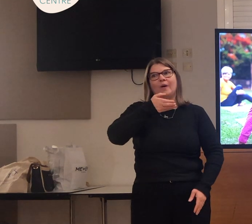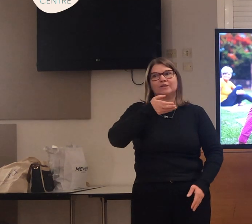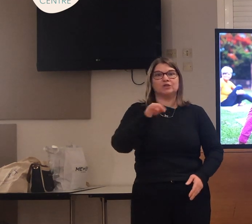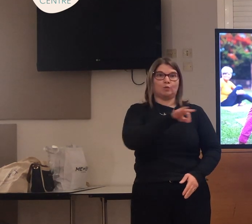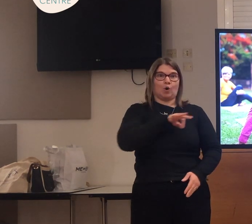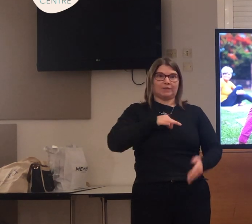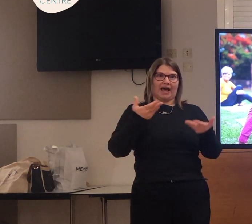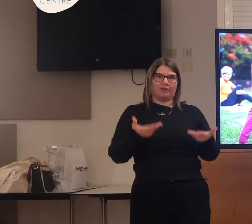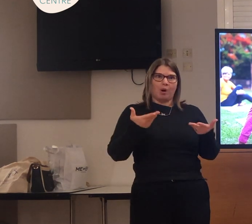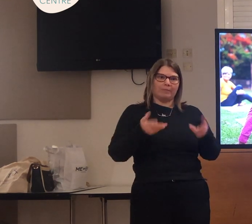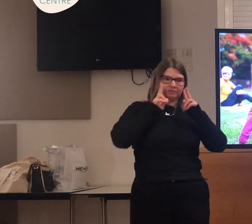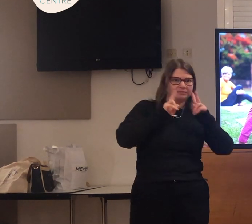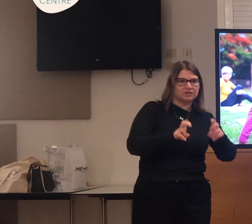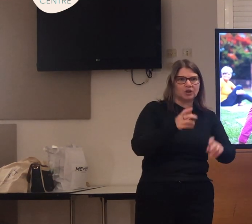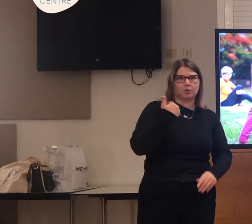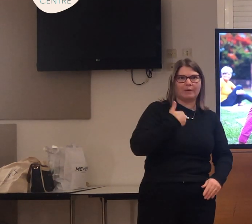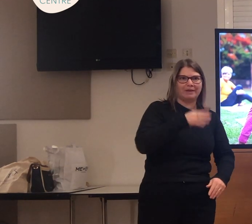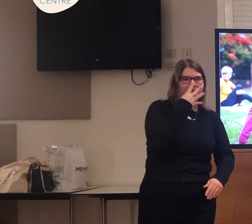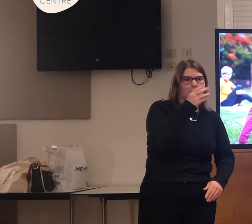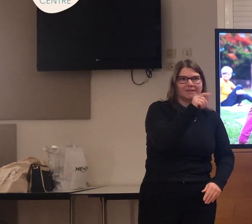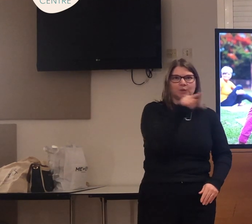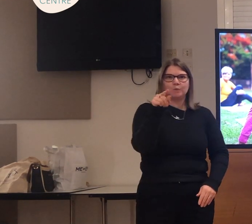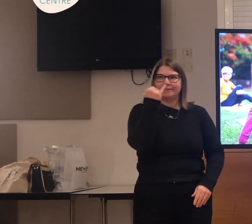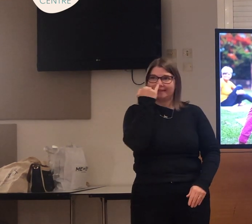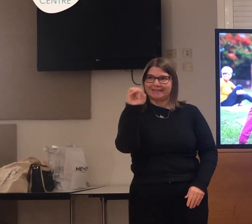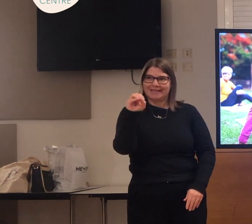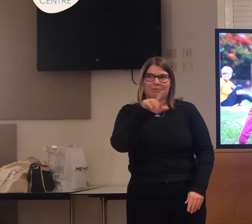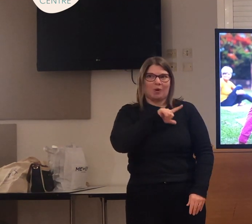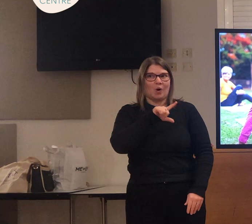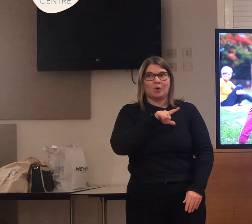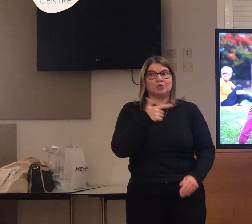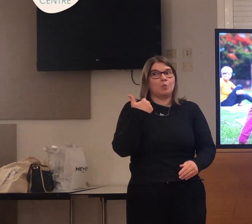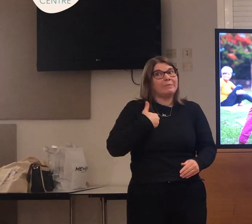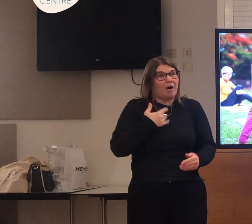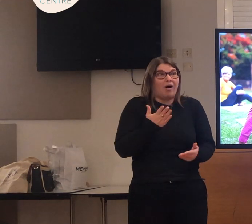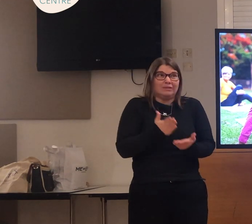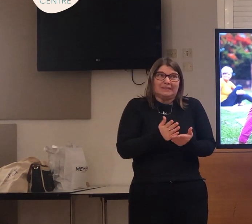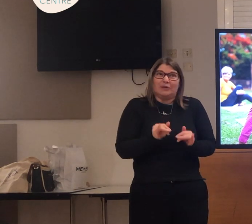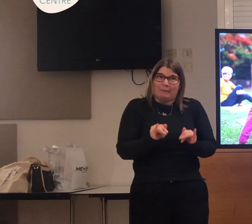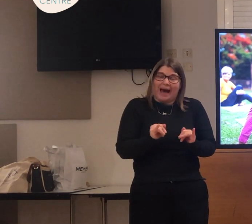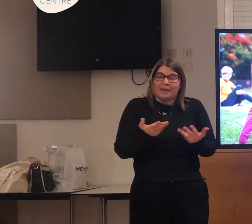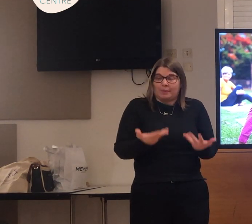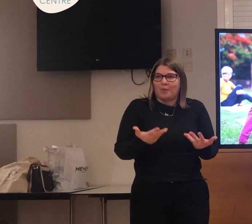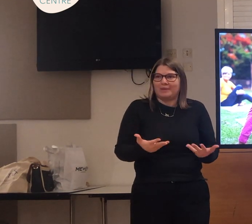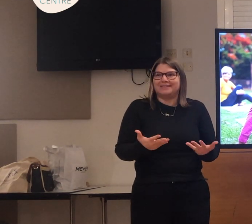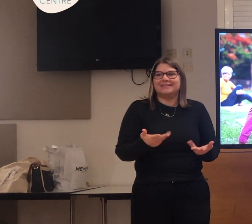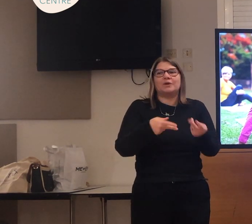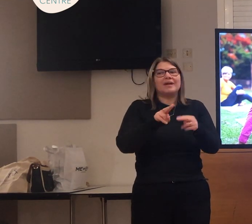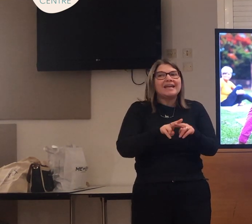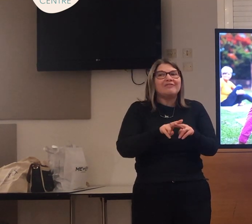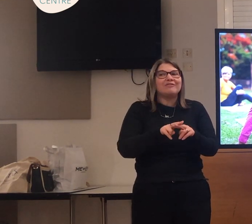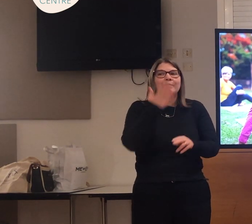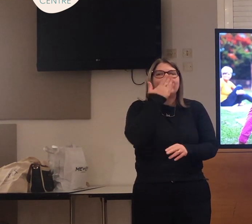that is something you rely on, maybe to sleep or to relax, that is going to have to be